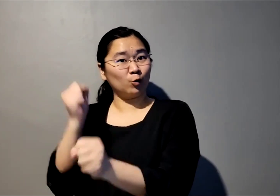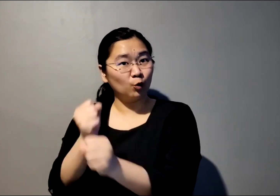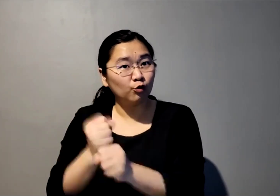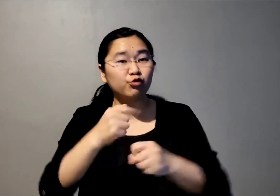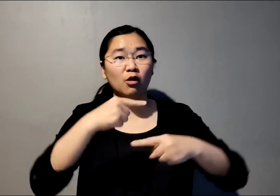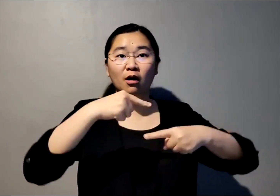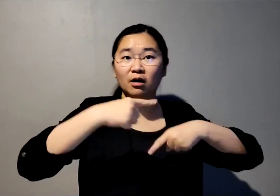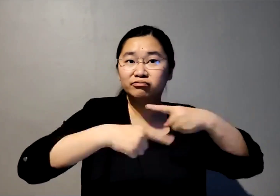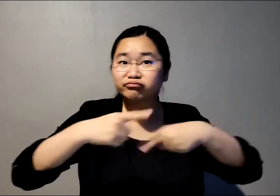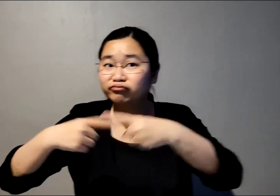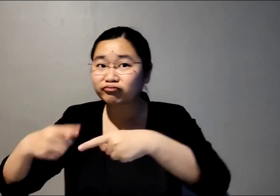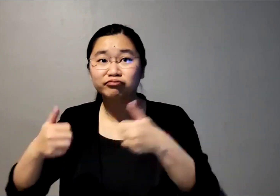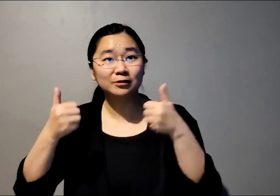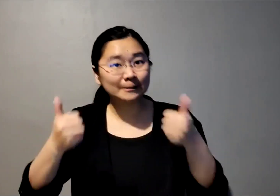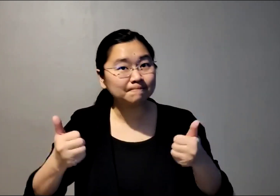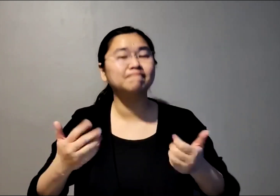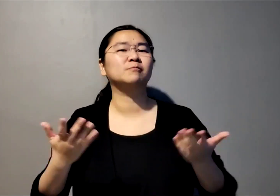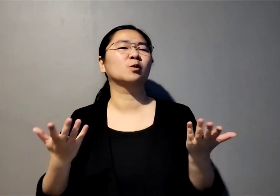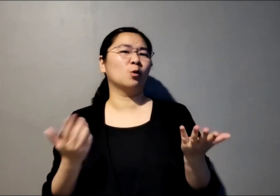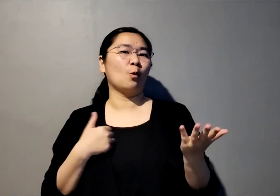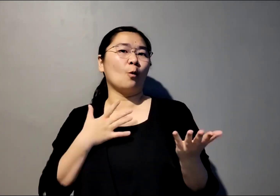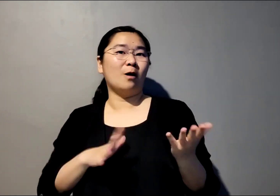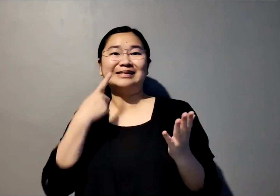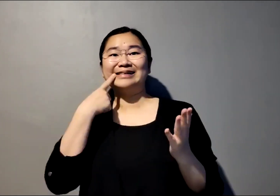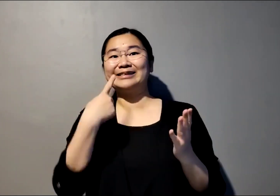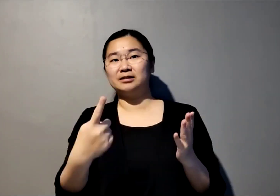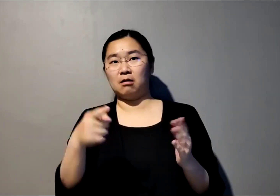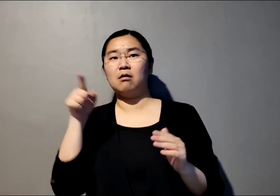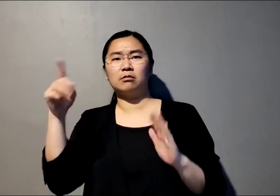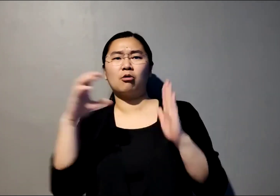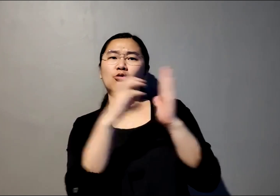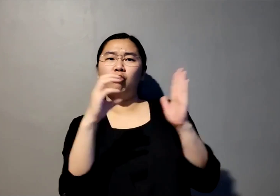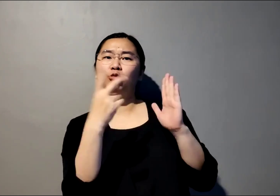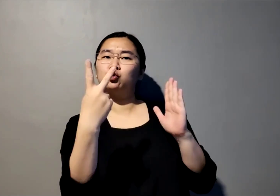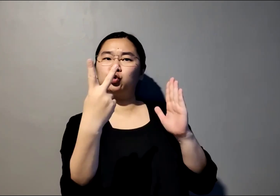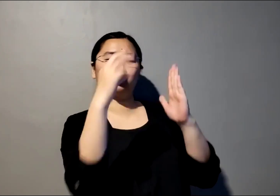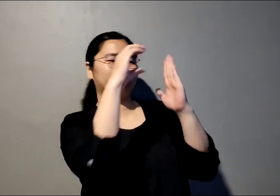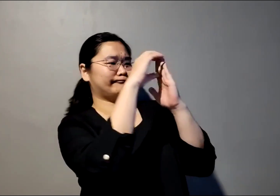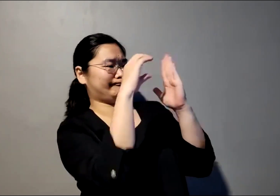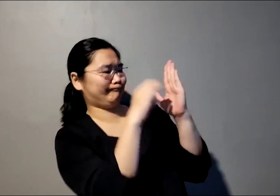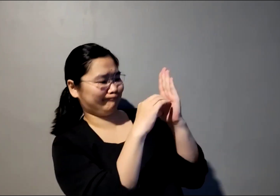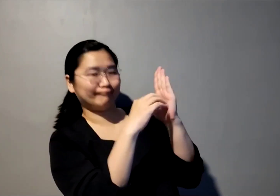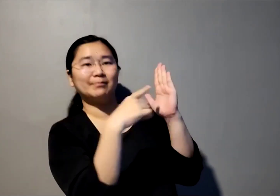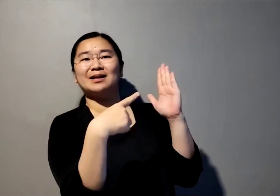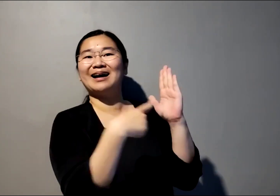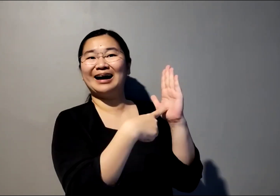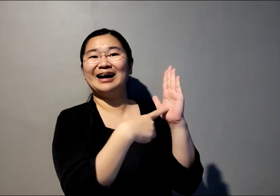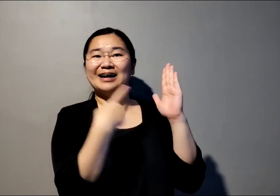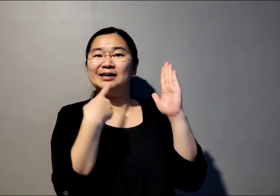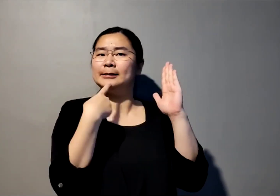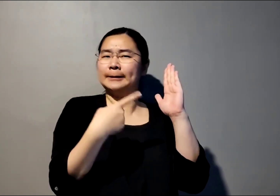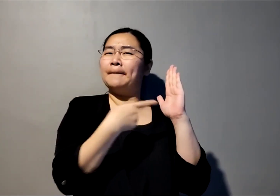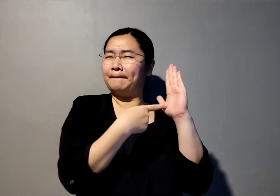a clearer language, the developed countries to make sure that their international development programs, their